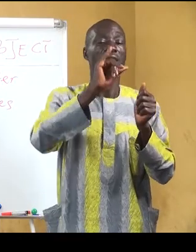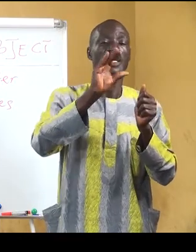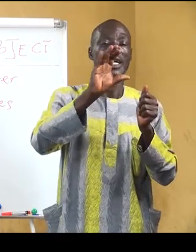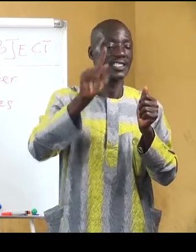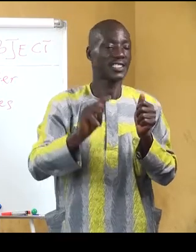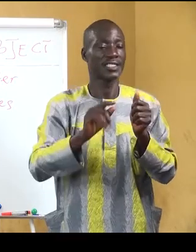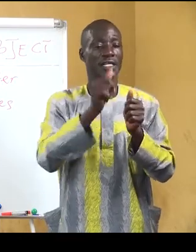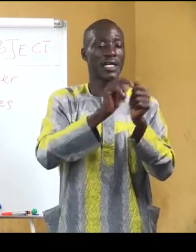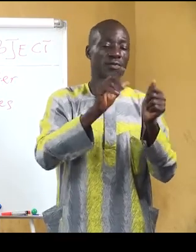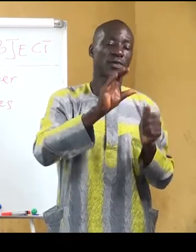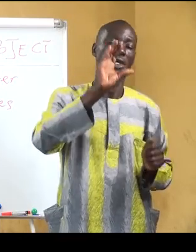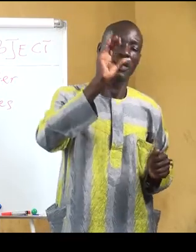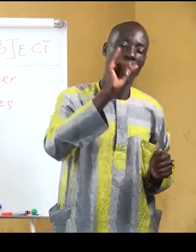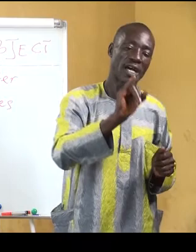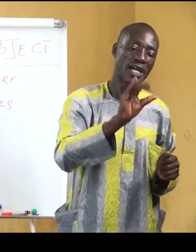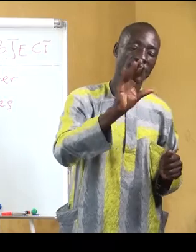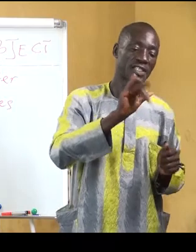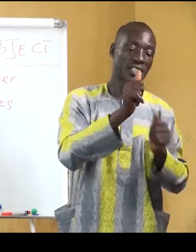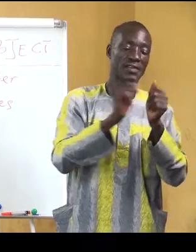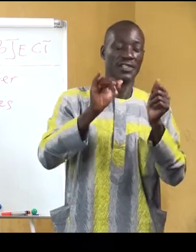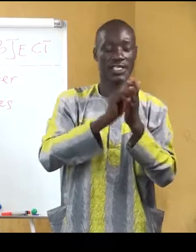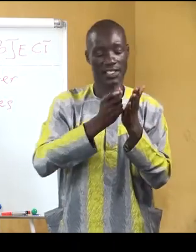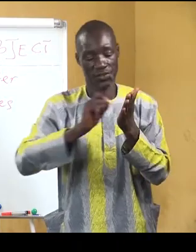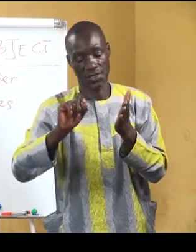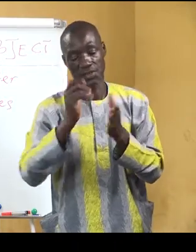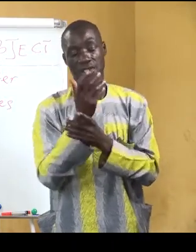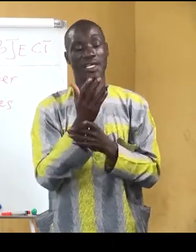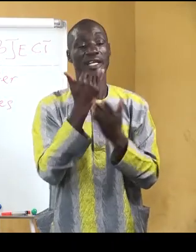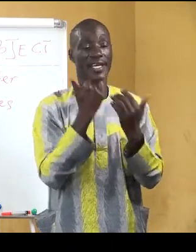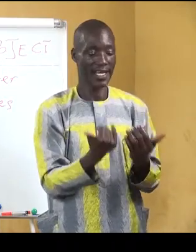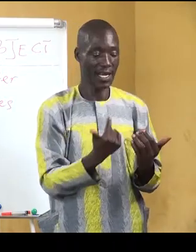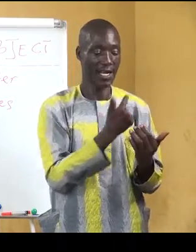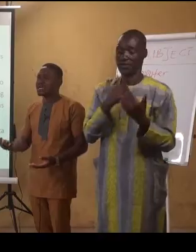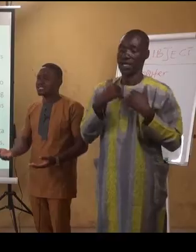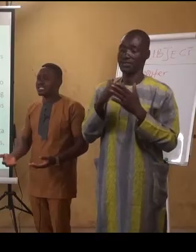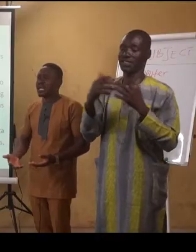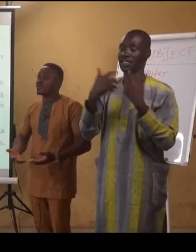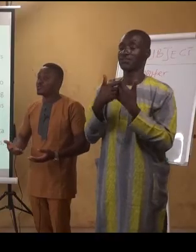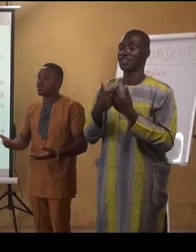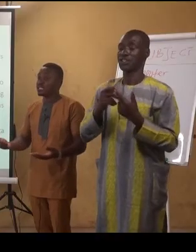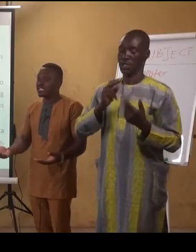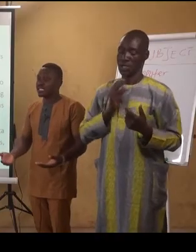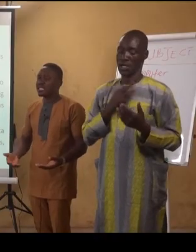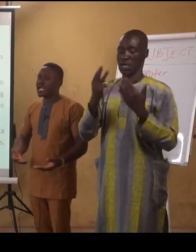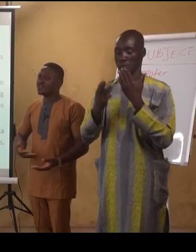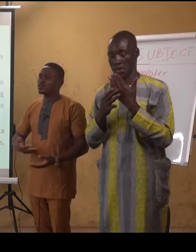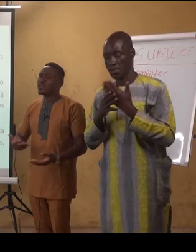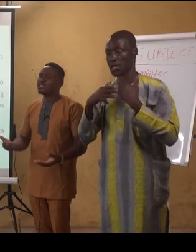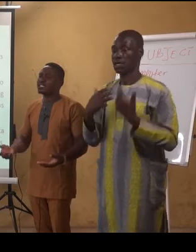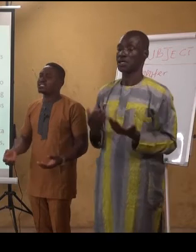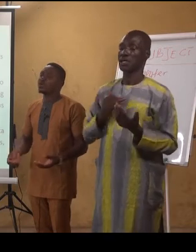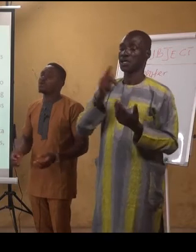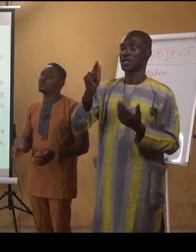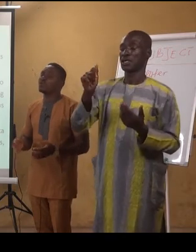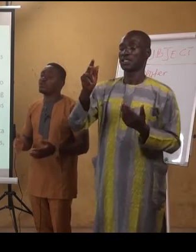written with the hand now is almost converted to what is automated. Our ATMs, our banks are automated, and so